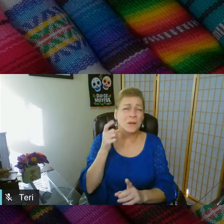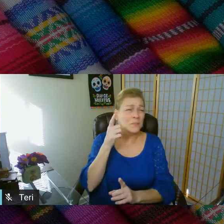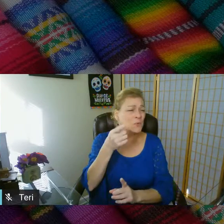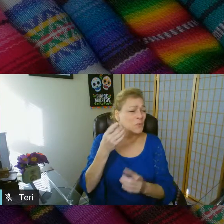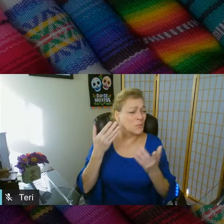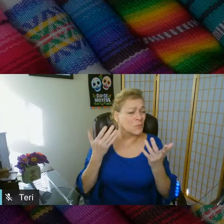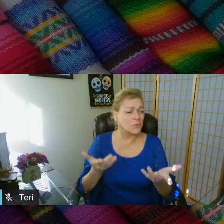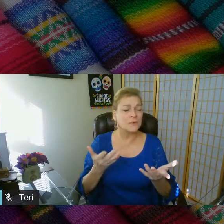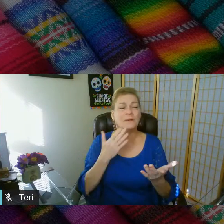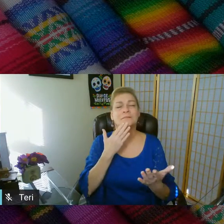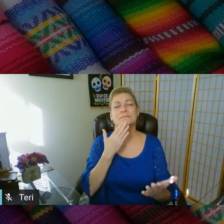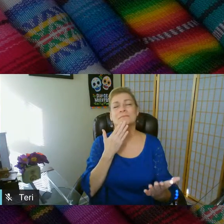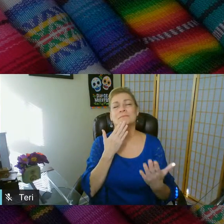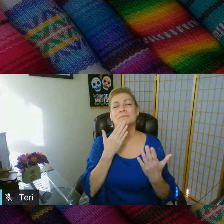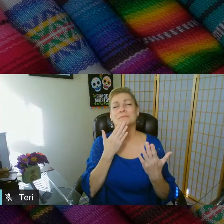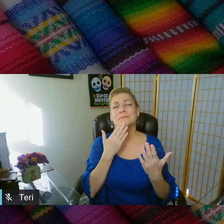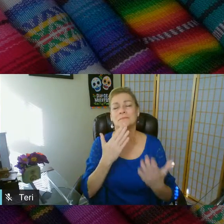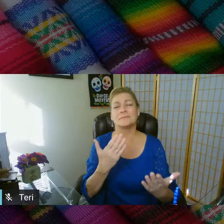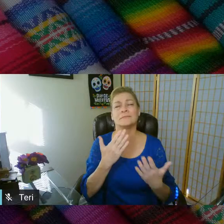We give thanks.